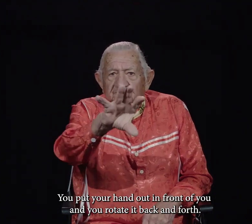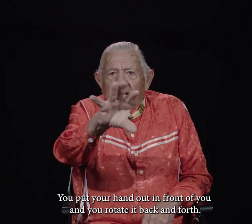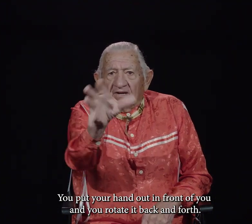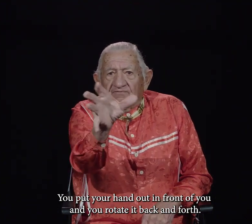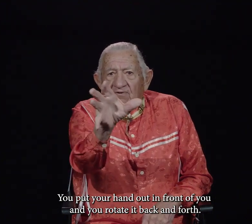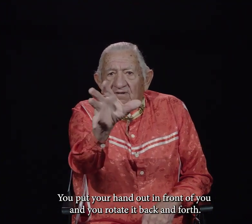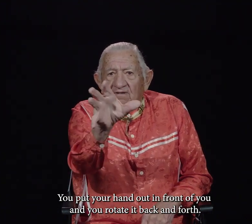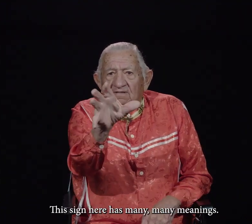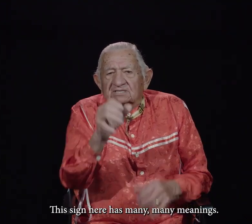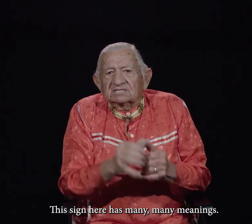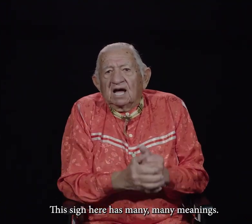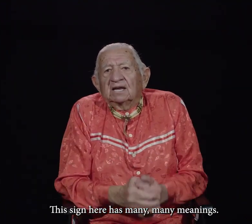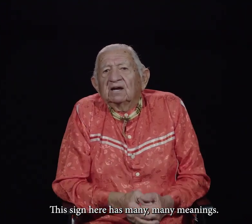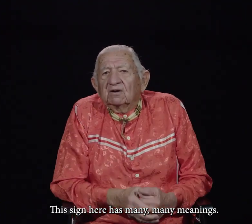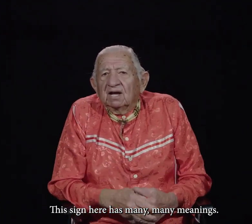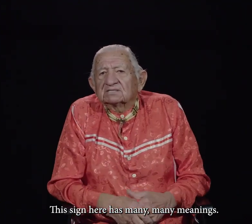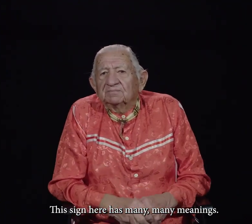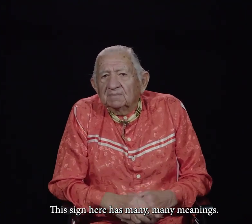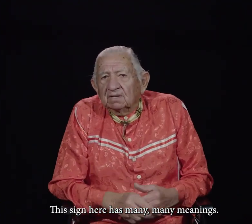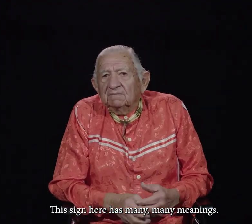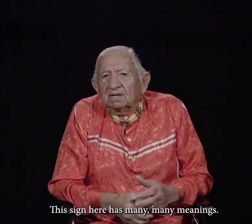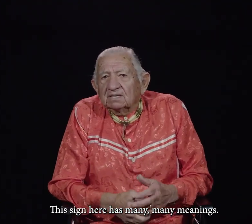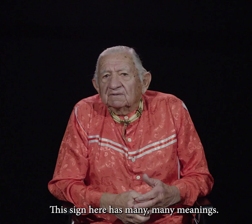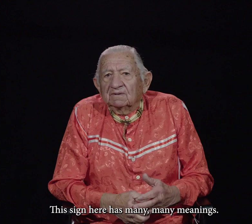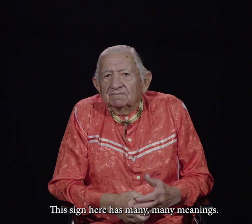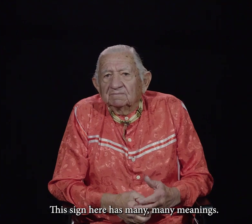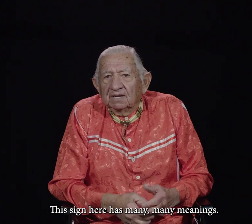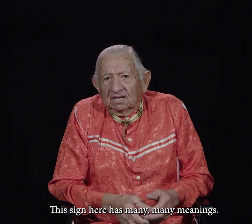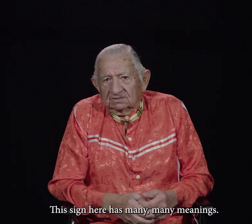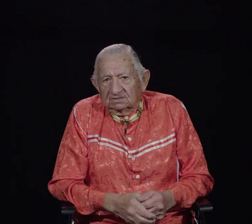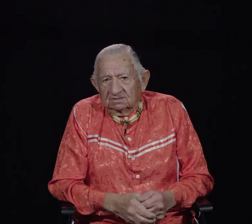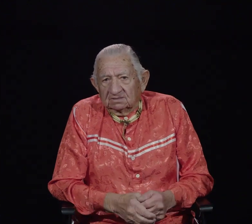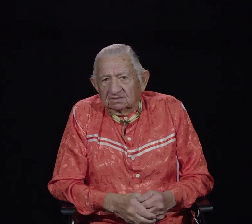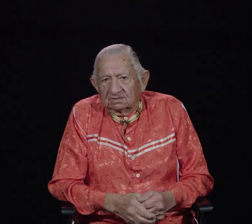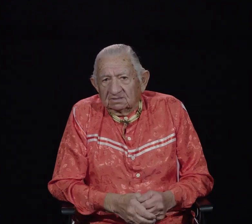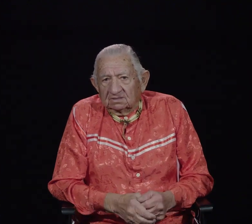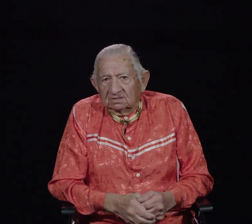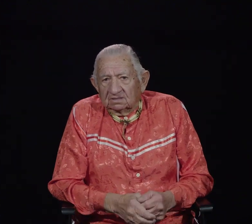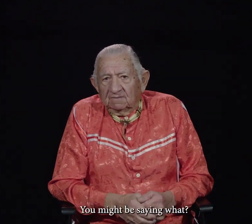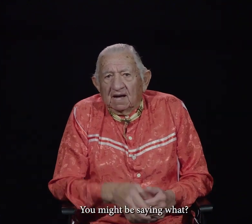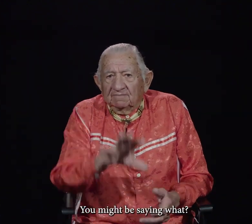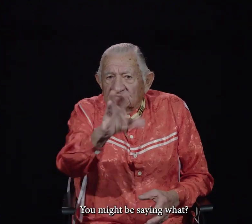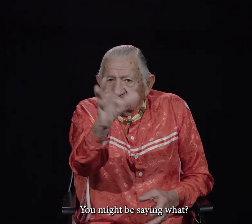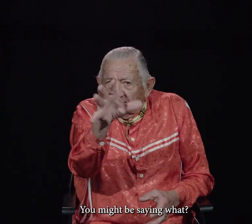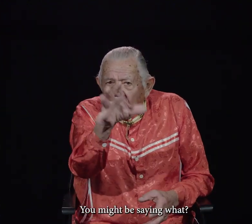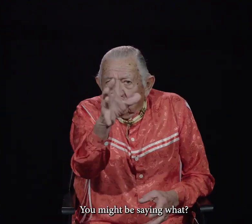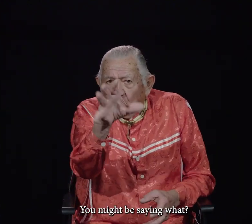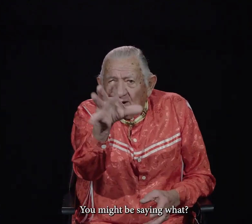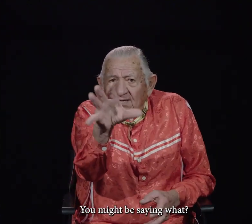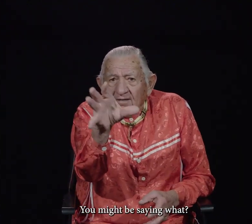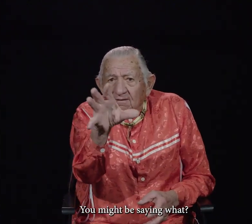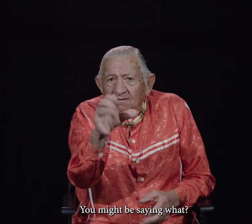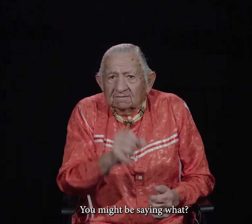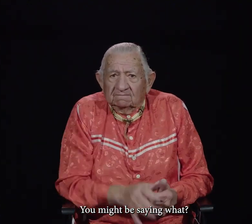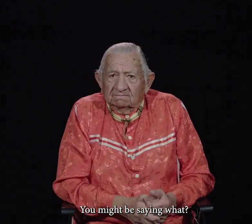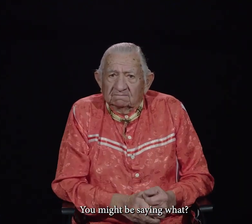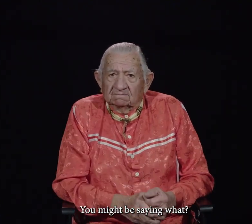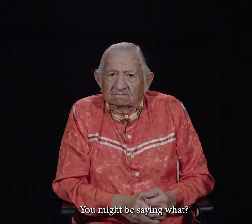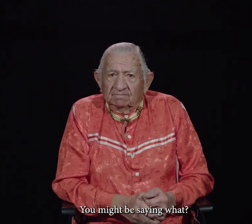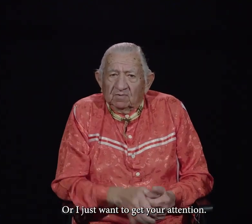back and forth. This sign here has many, many meanings. You might be saying, what? Or